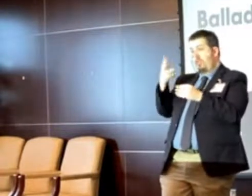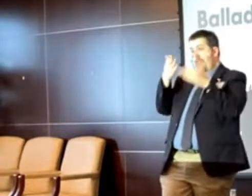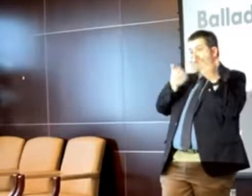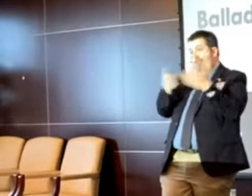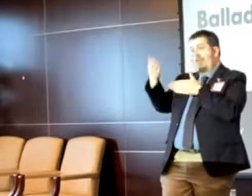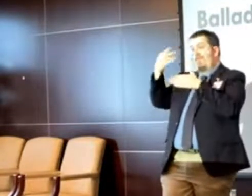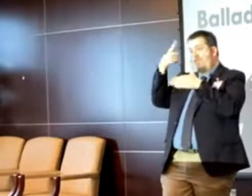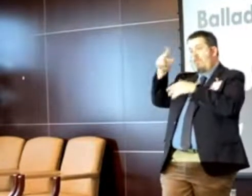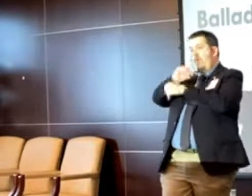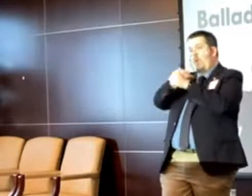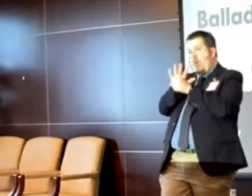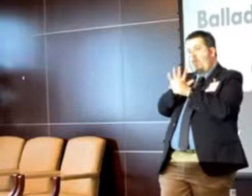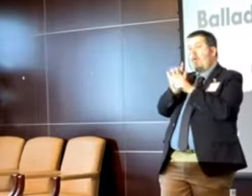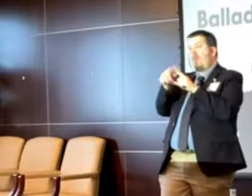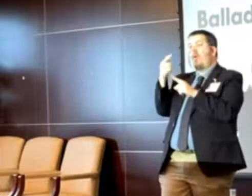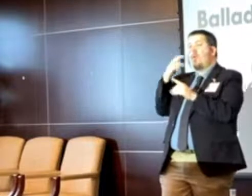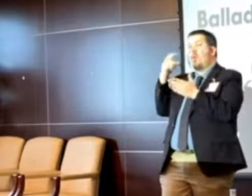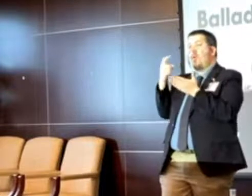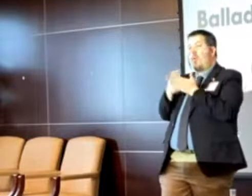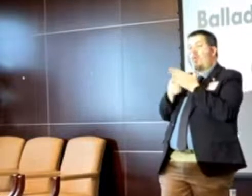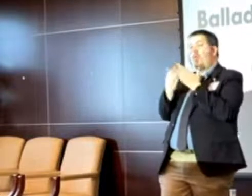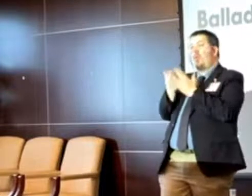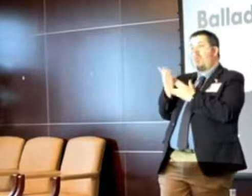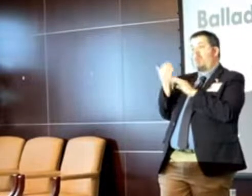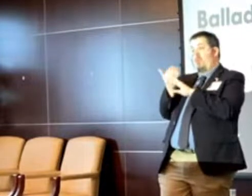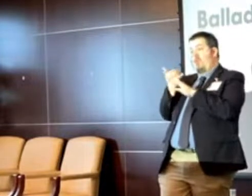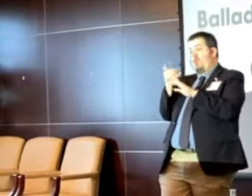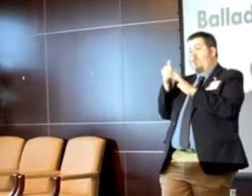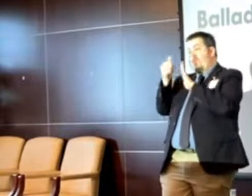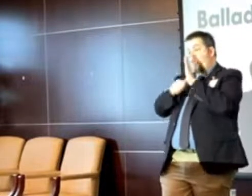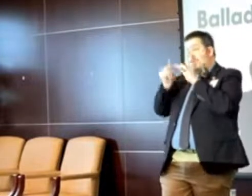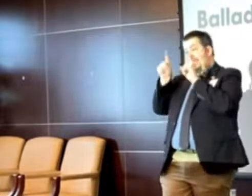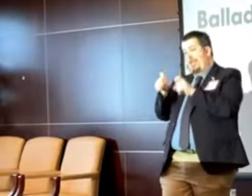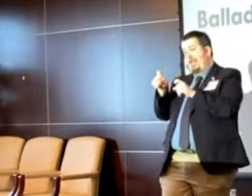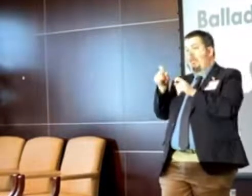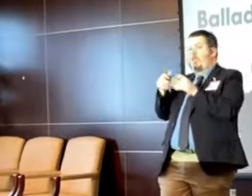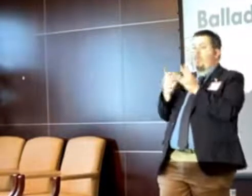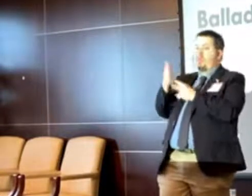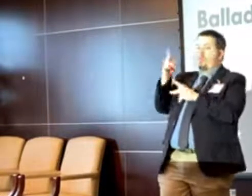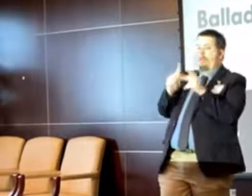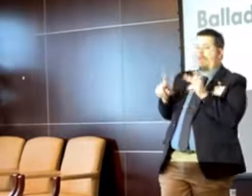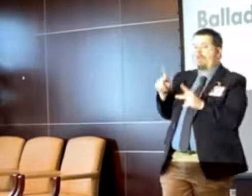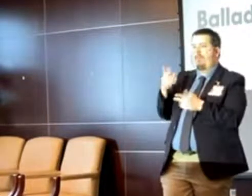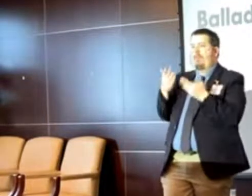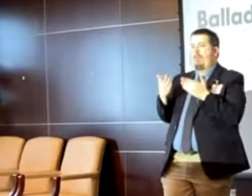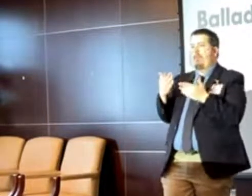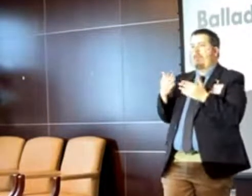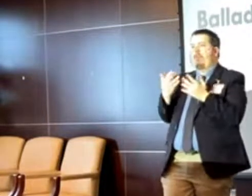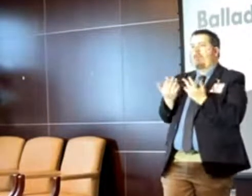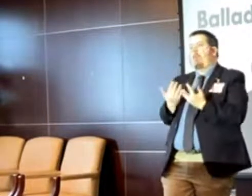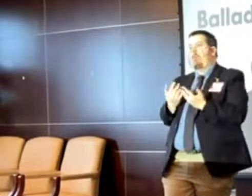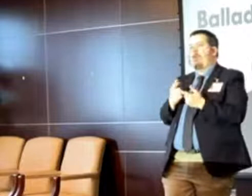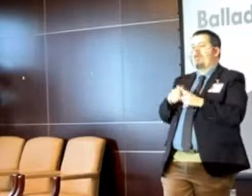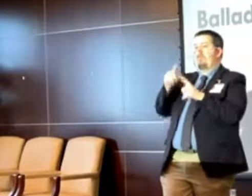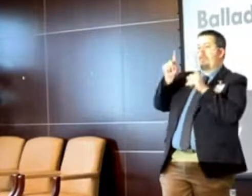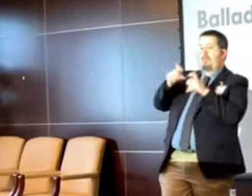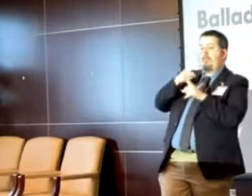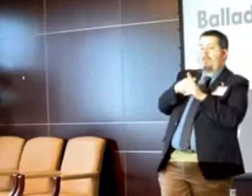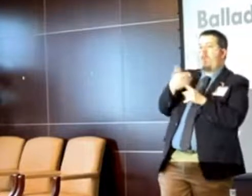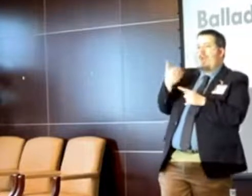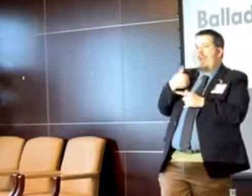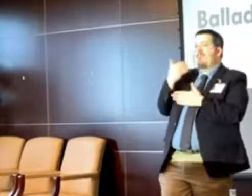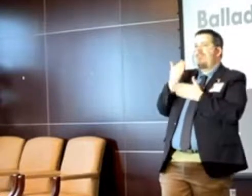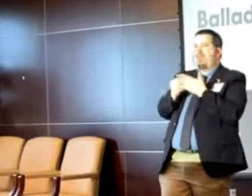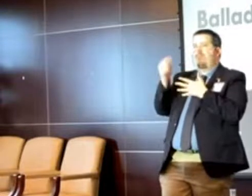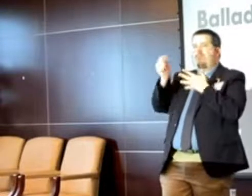for COVID. We do find through pre-surgery testing, through people who may be incubating and test positive, we do have